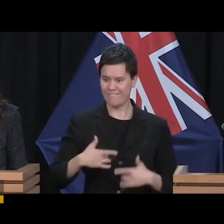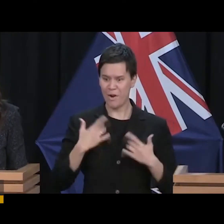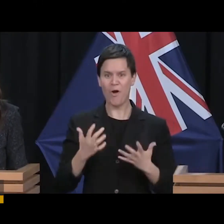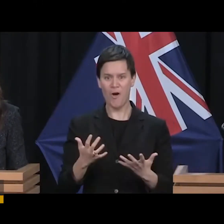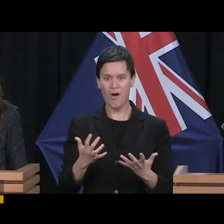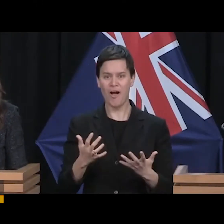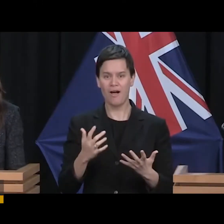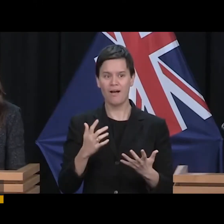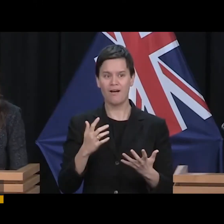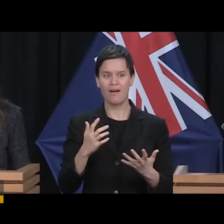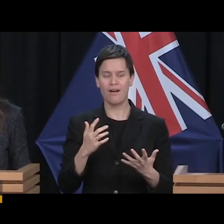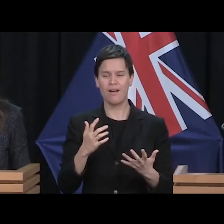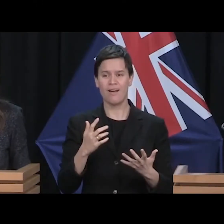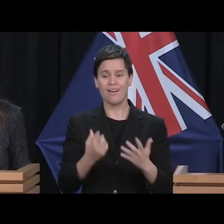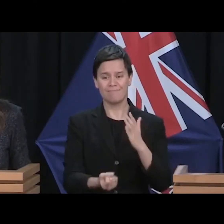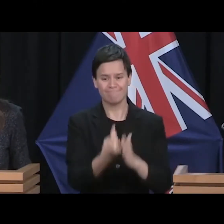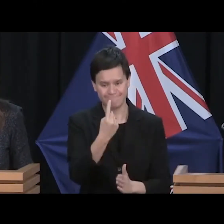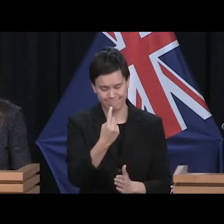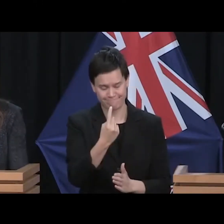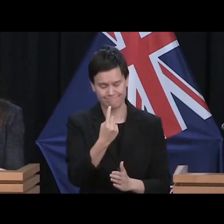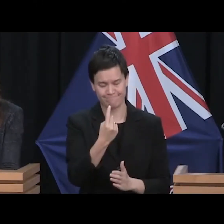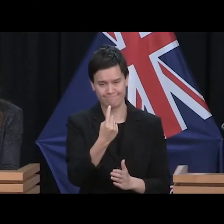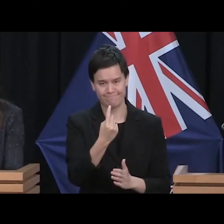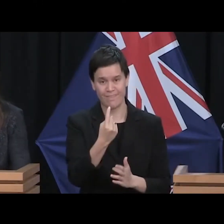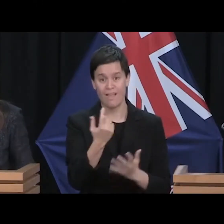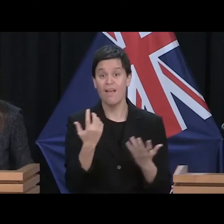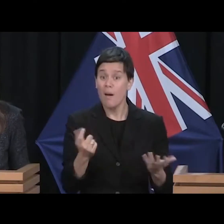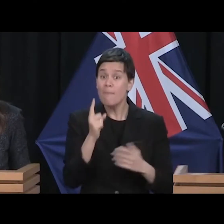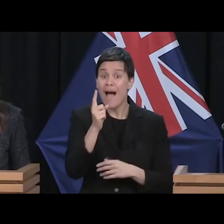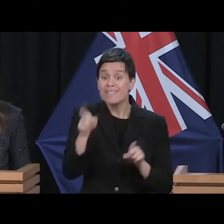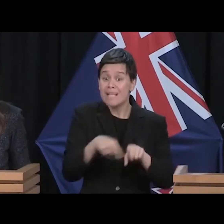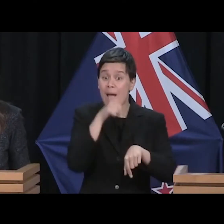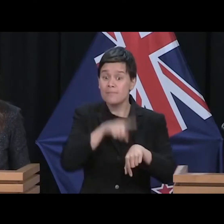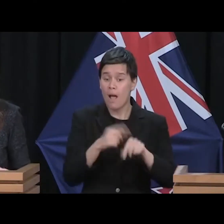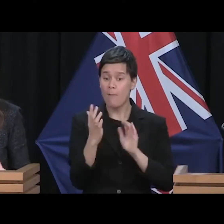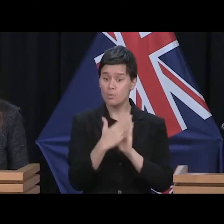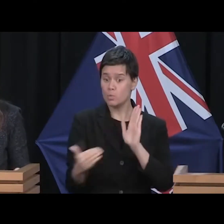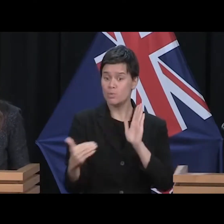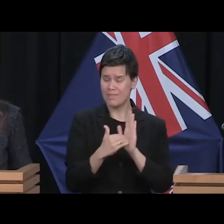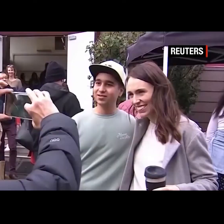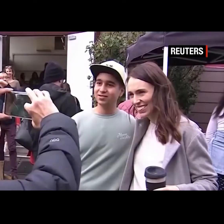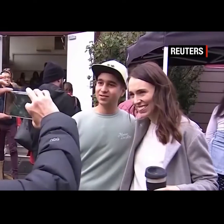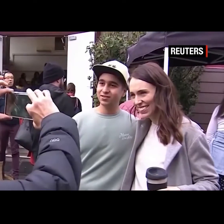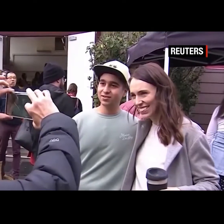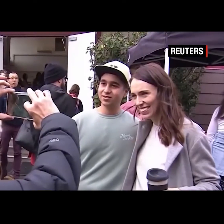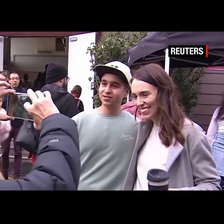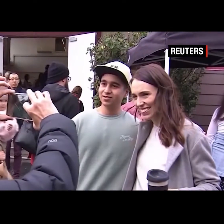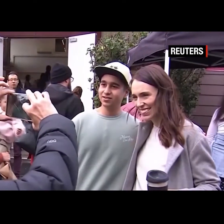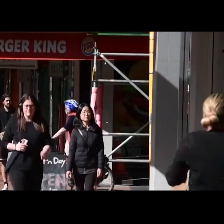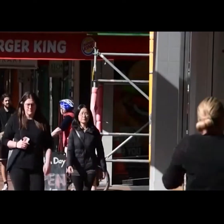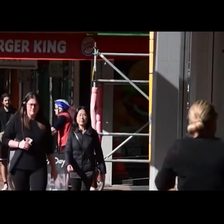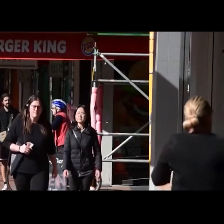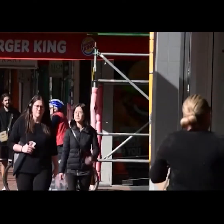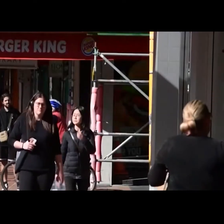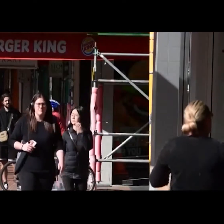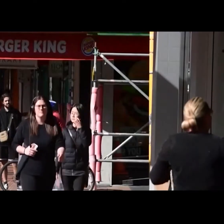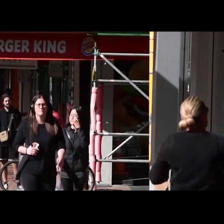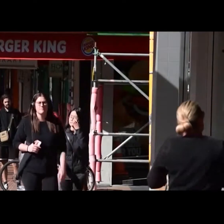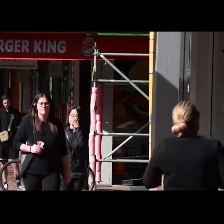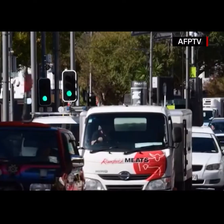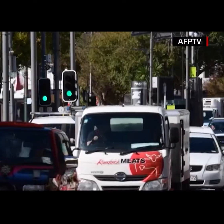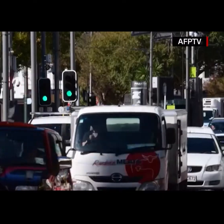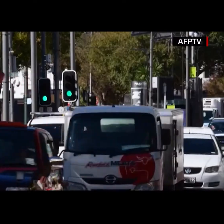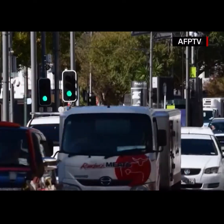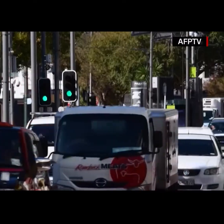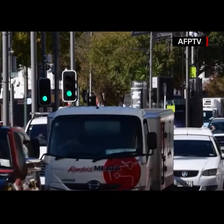longest. No country has gone as far as we did without having resurgence. Schools reopen, bars and restaurants